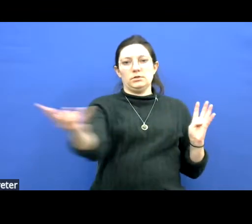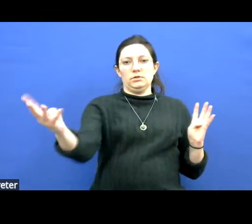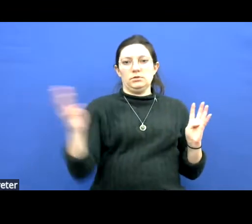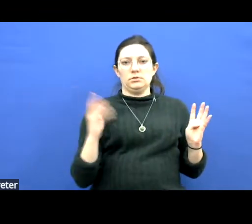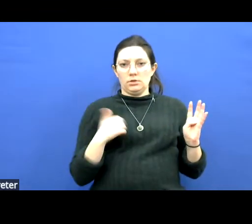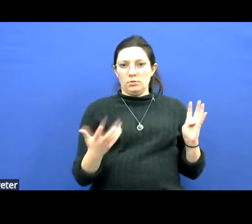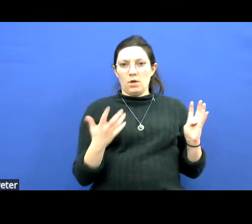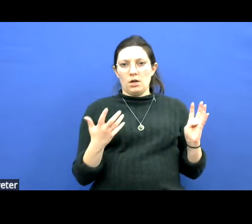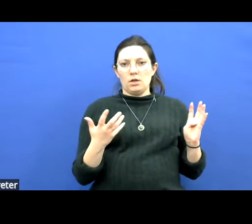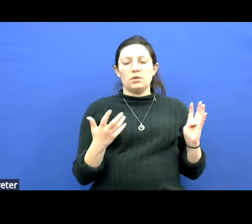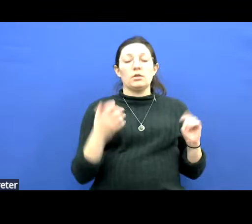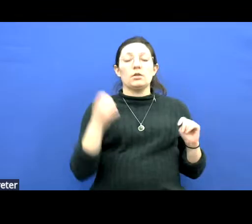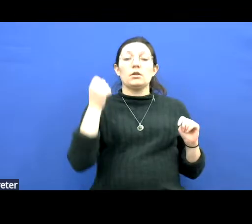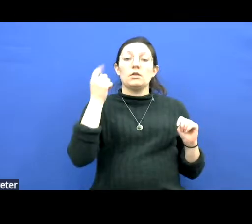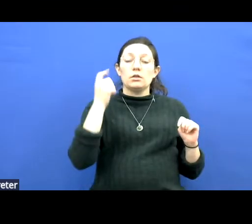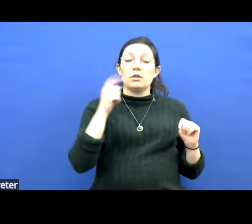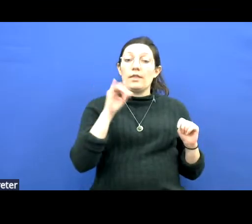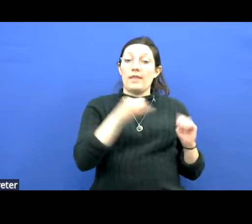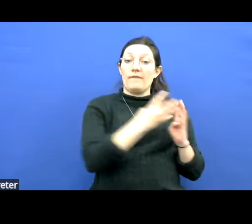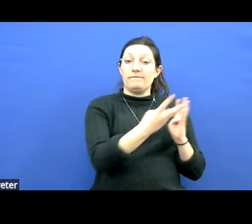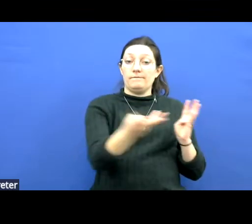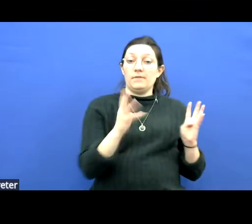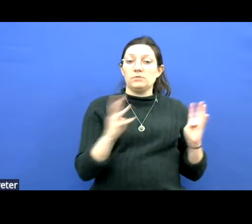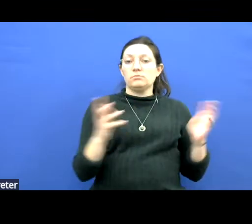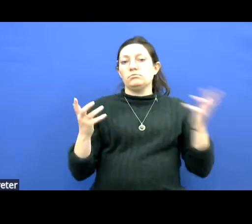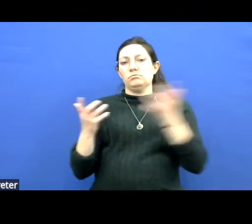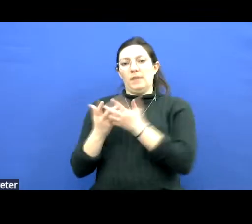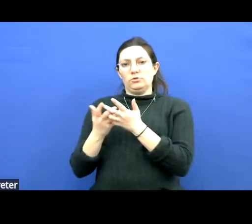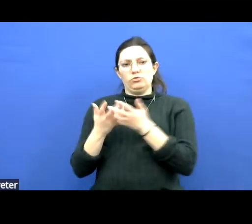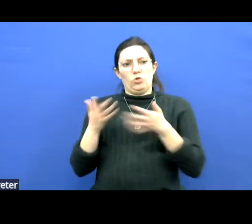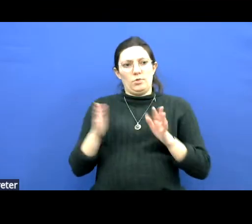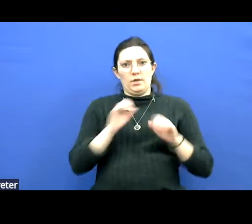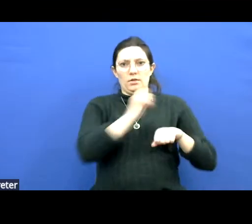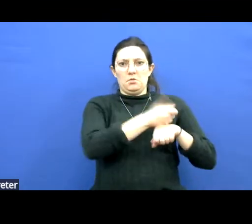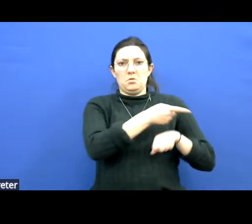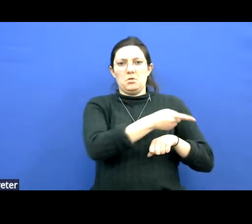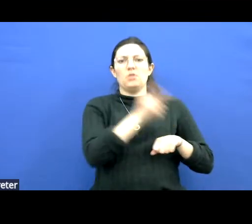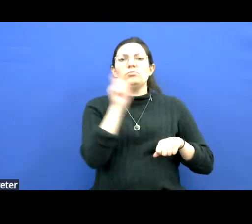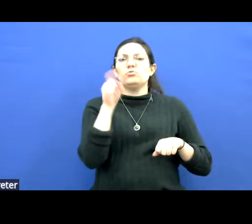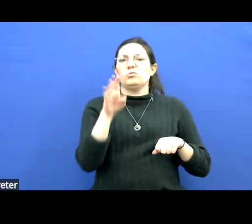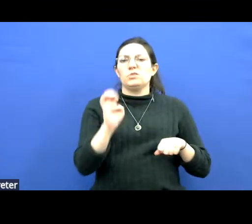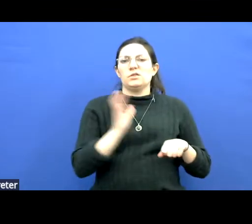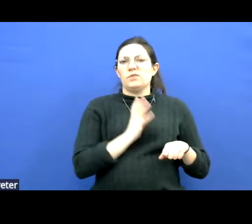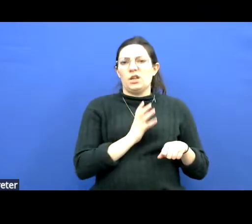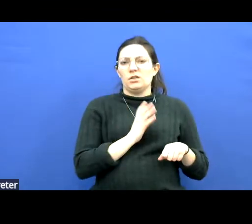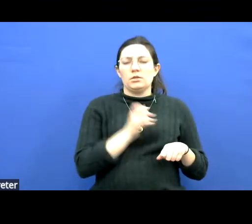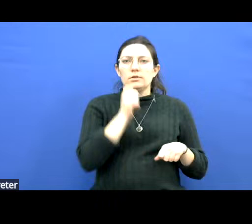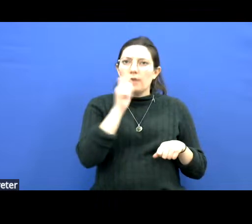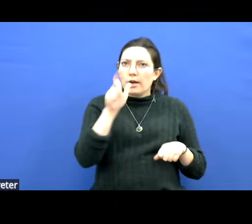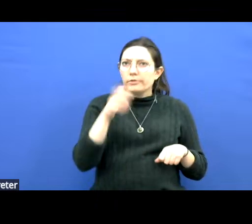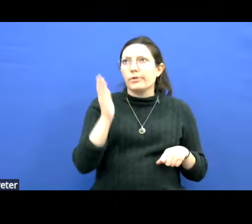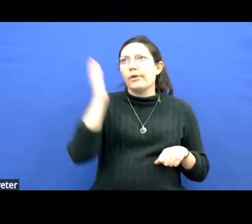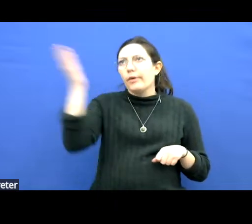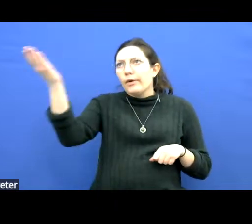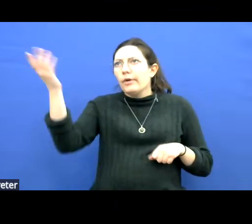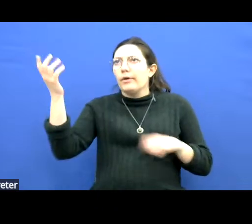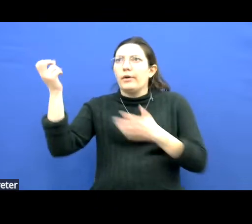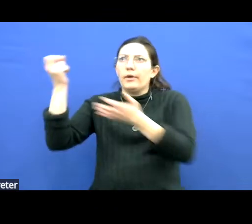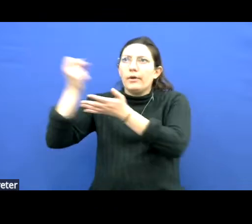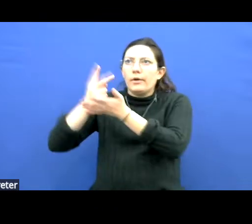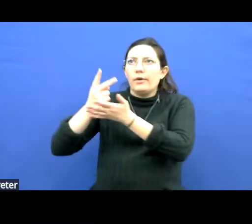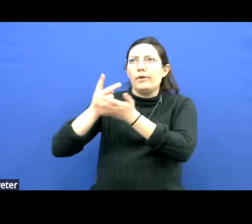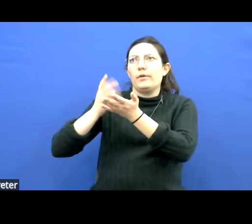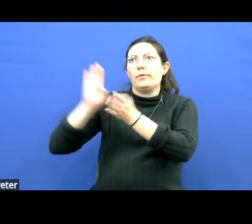that matches essentially what's in there, it shouldn't take 30 some plus days to get approval